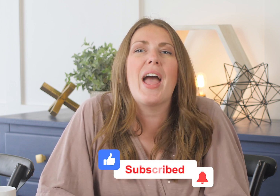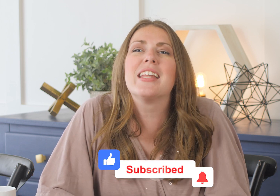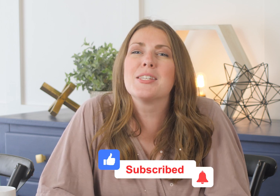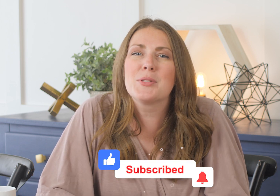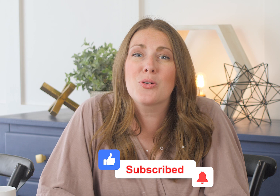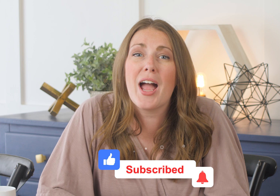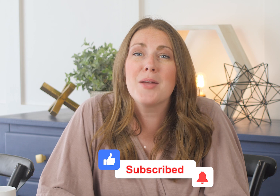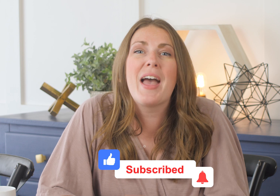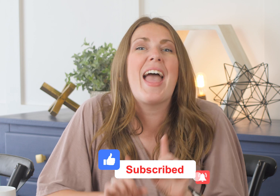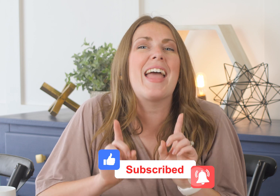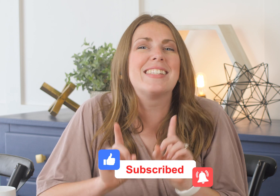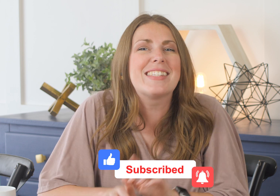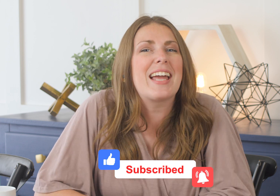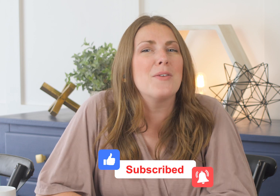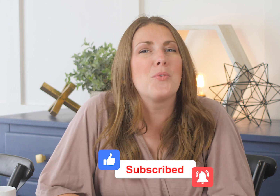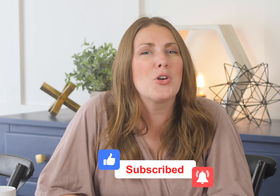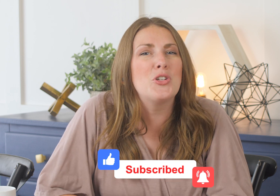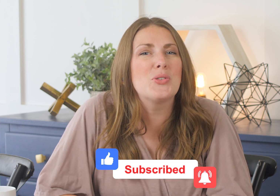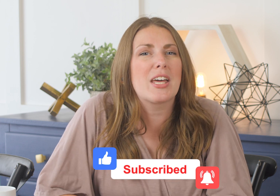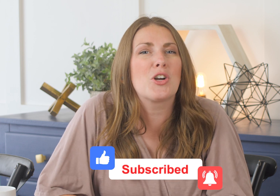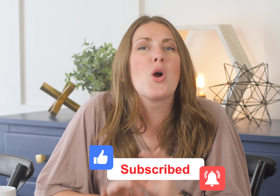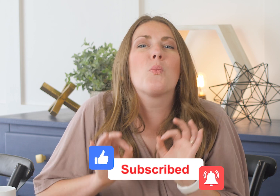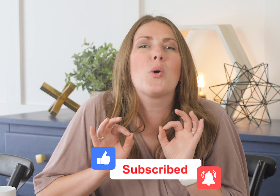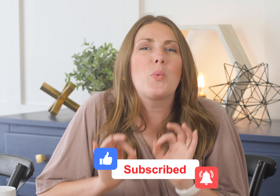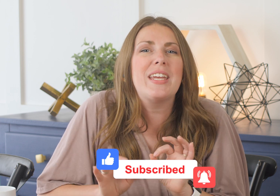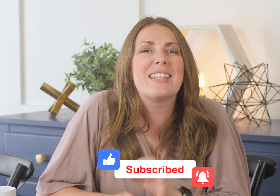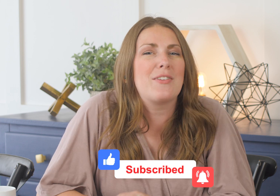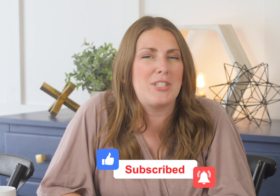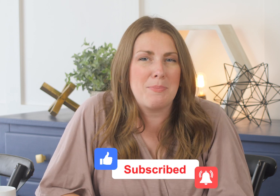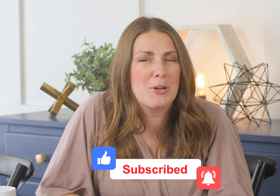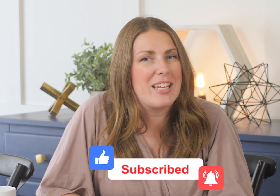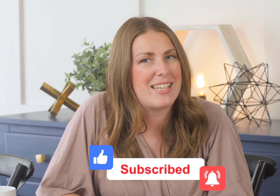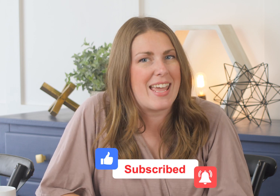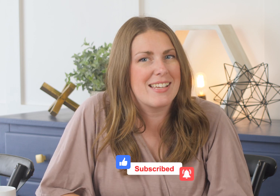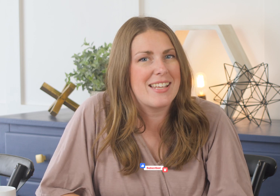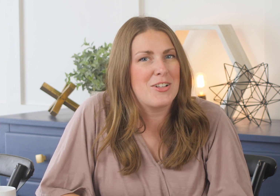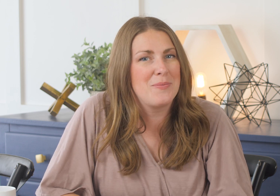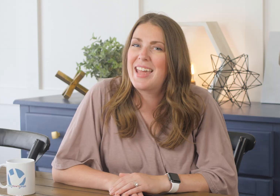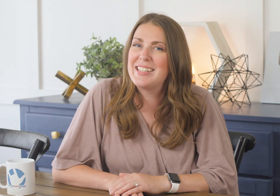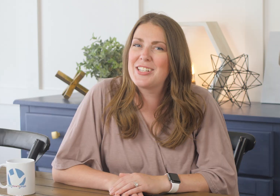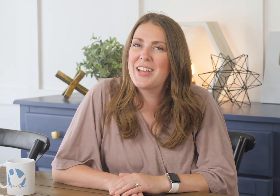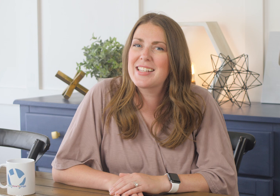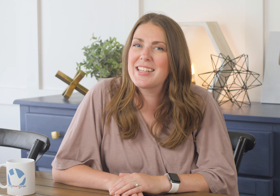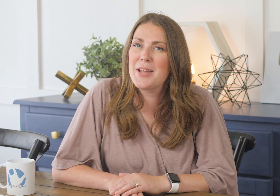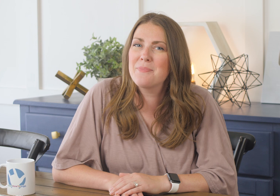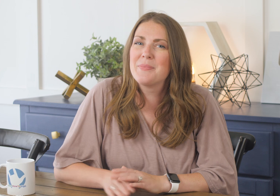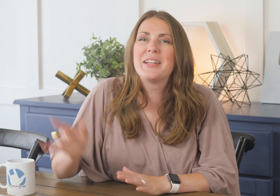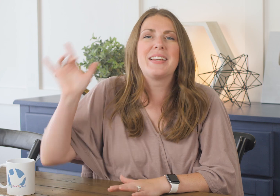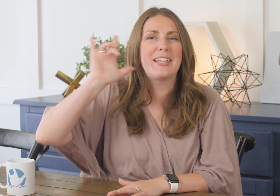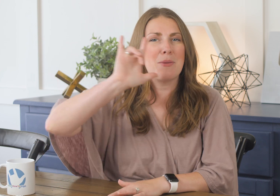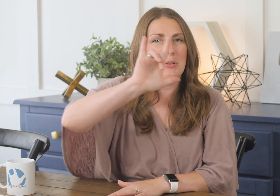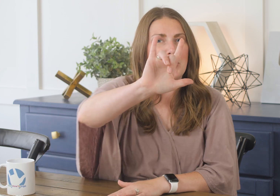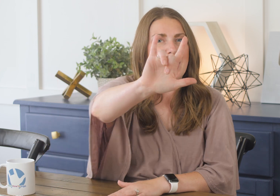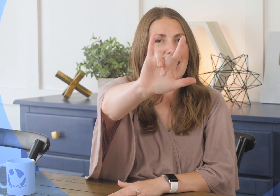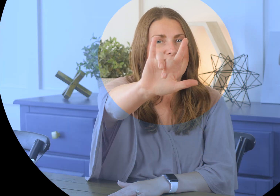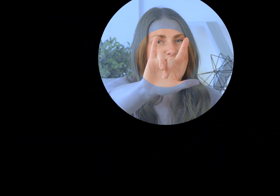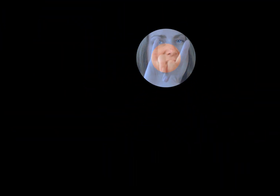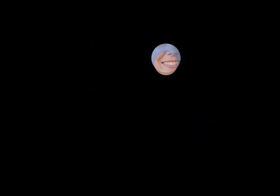and subscribe, and sign up for our newsletter where we dive deeper into ASL. And until next time, keep learning how to sign.